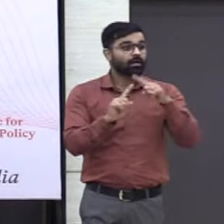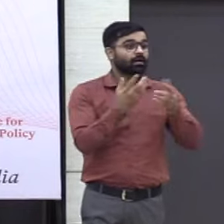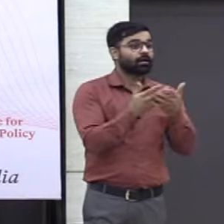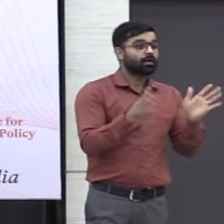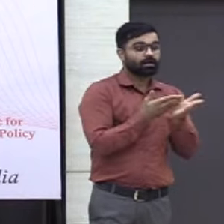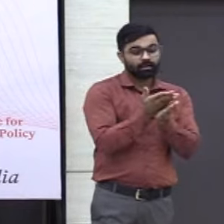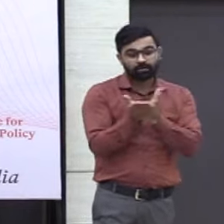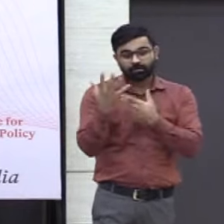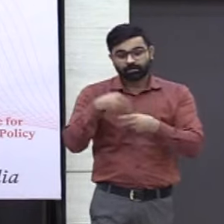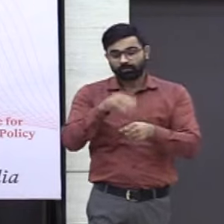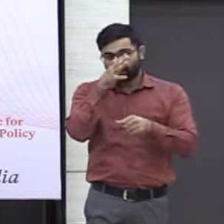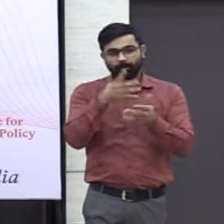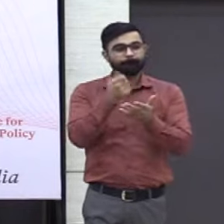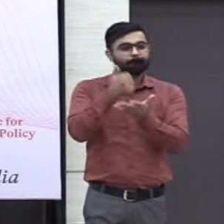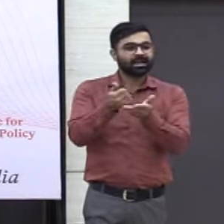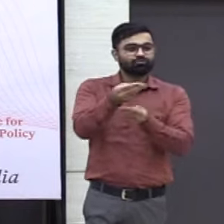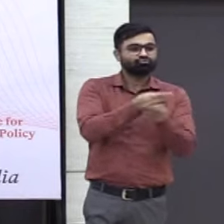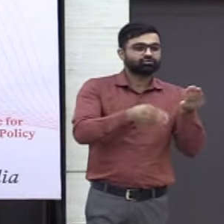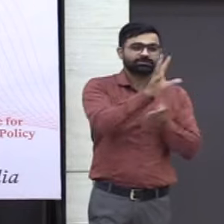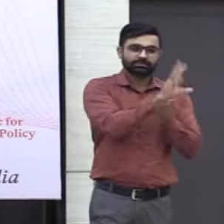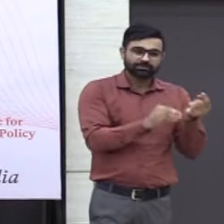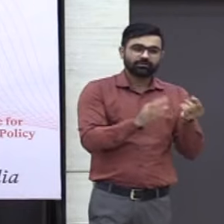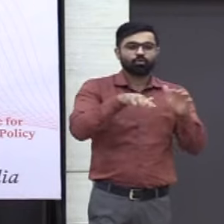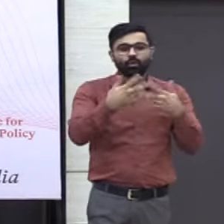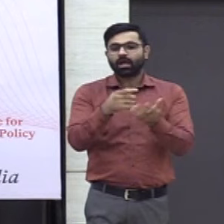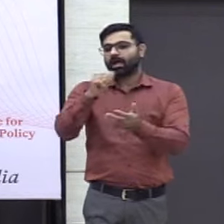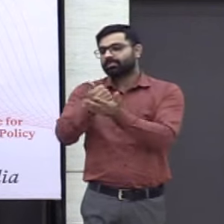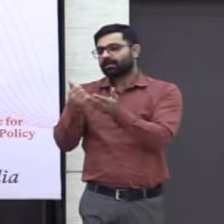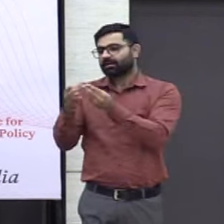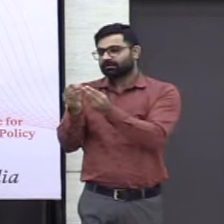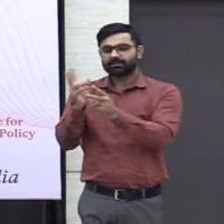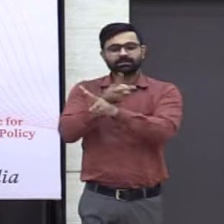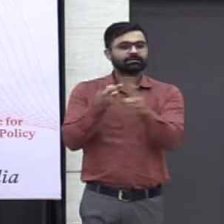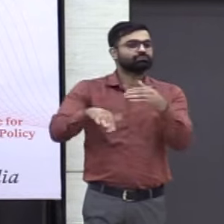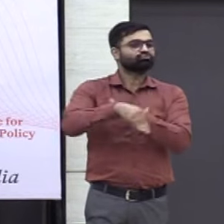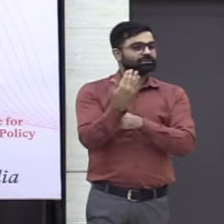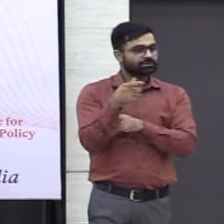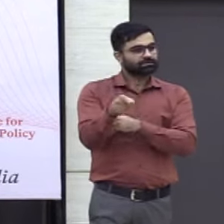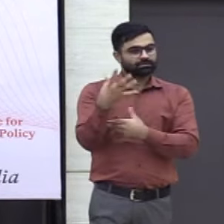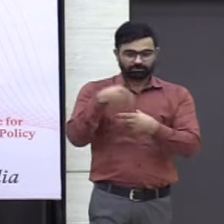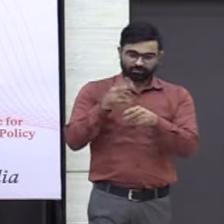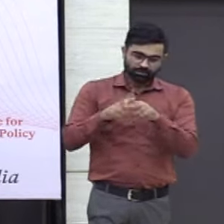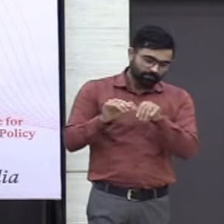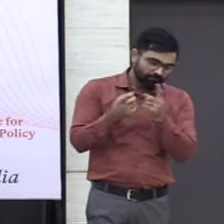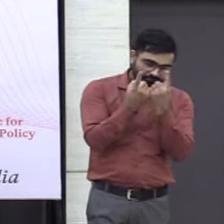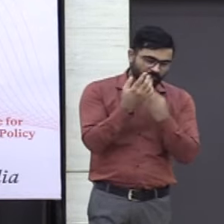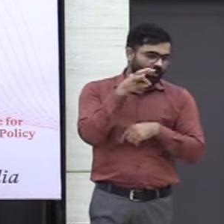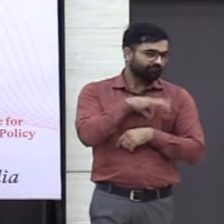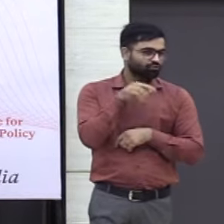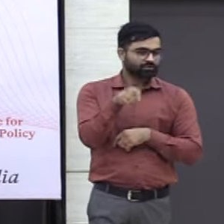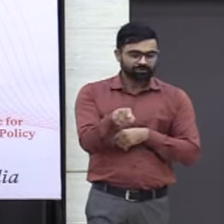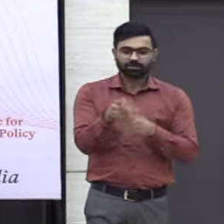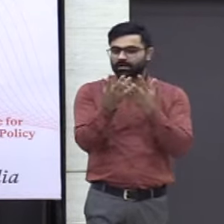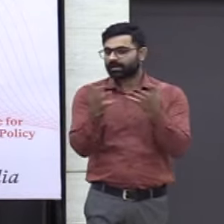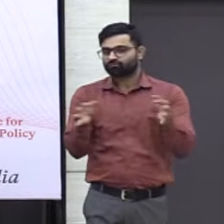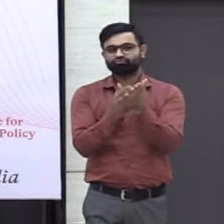with a view to defraud any bank or financial institution or any other institution or organization for obtaining monetary benefits in